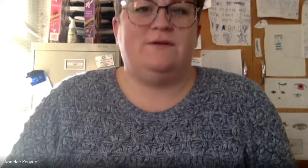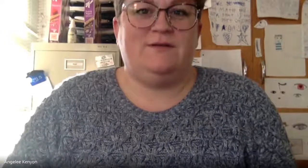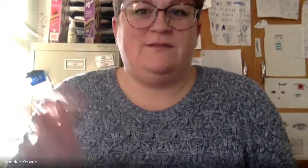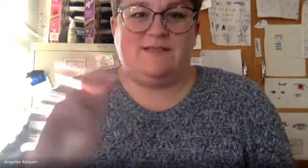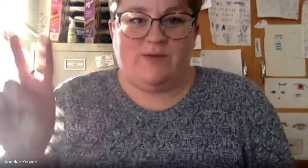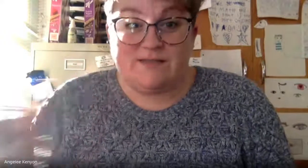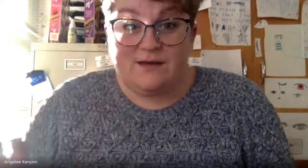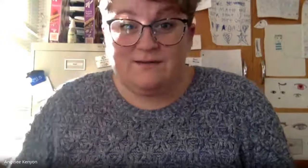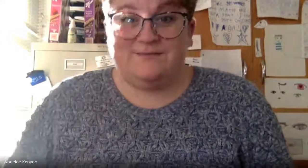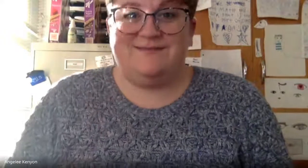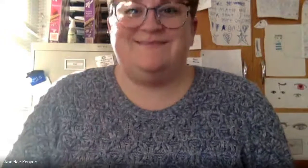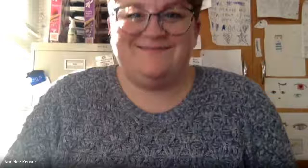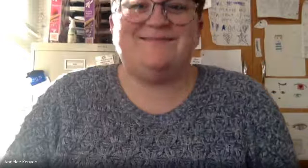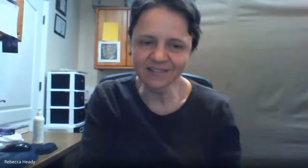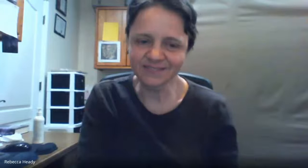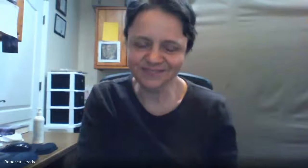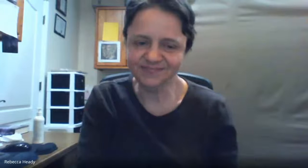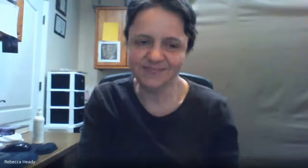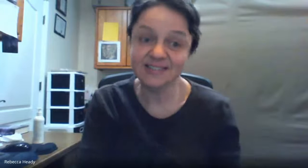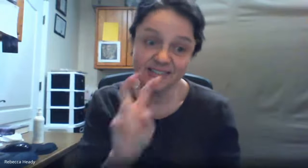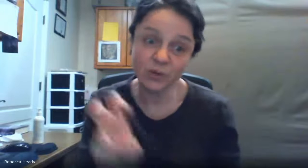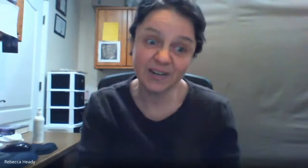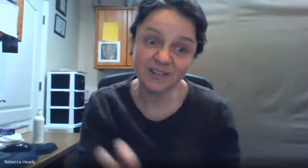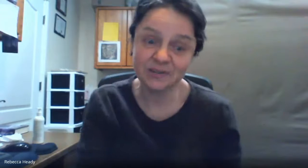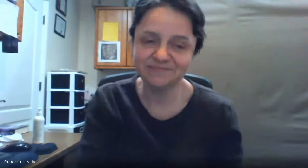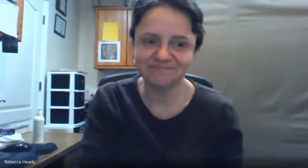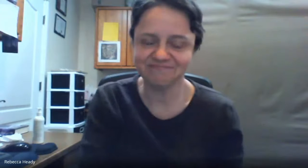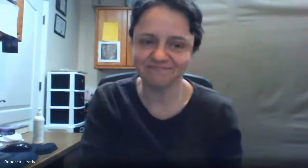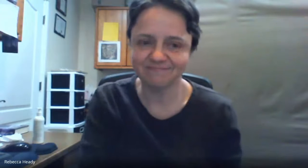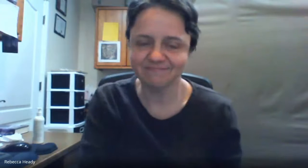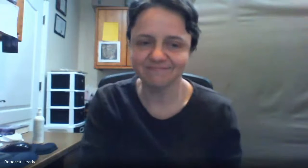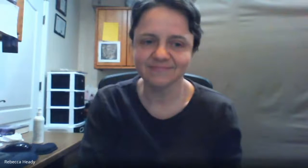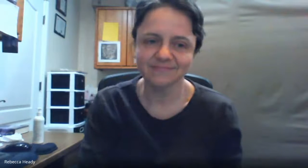Is that pizza? Uh-huh. It's an easier way to do it.